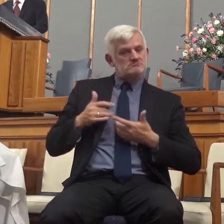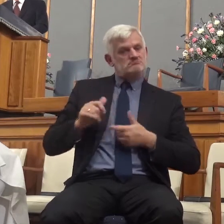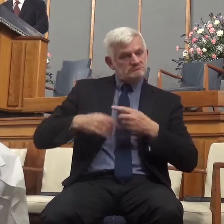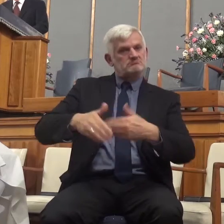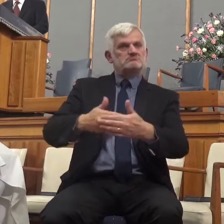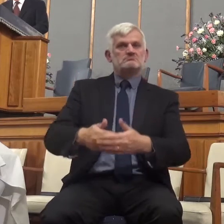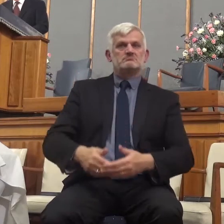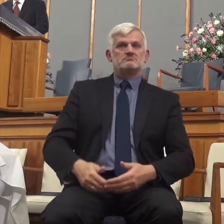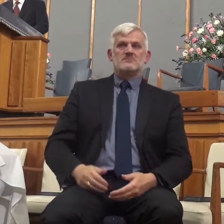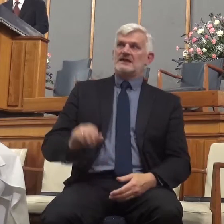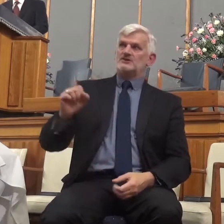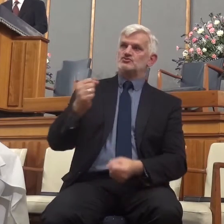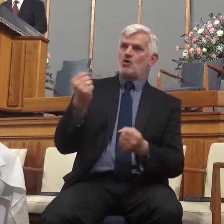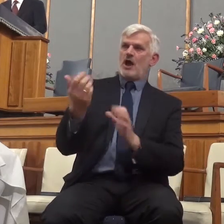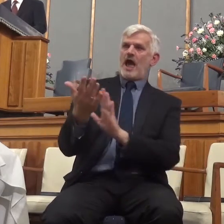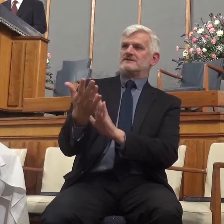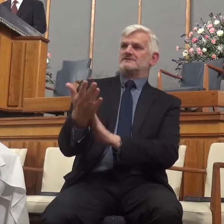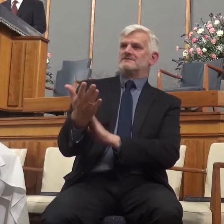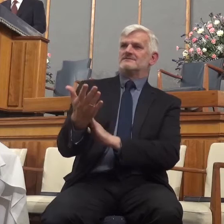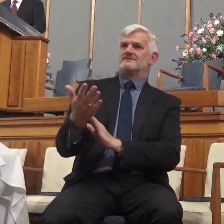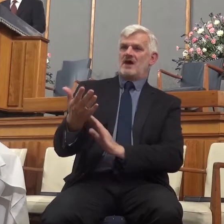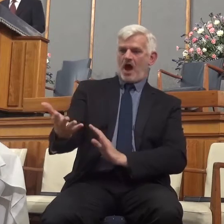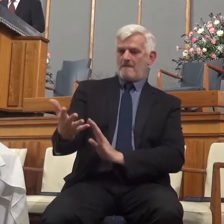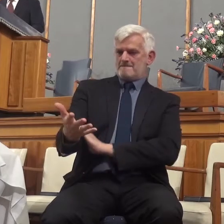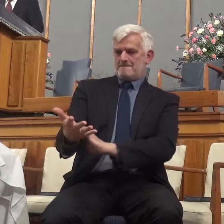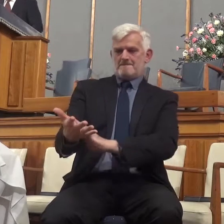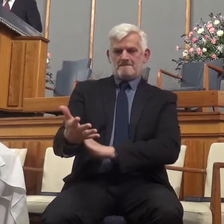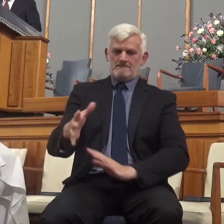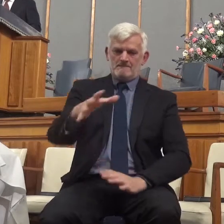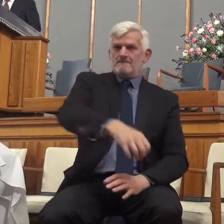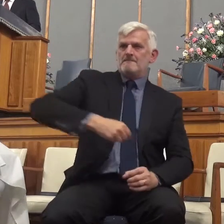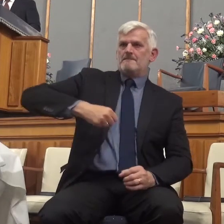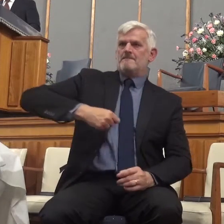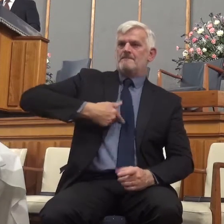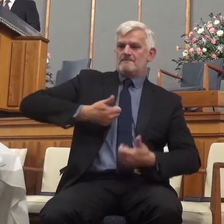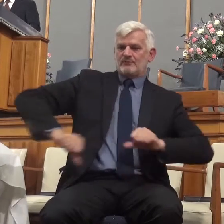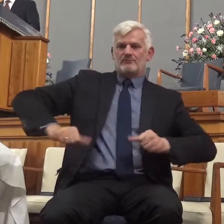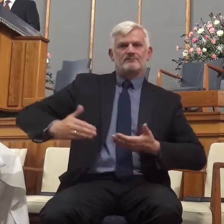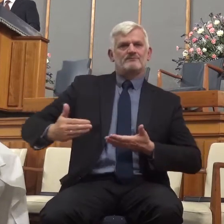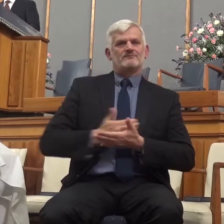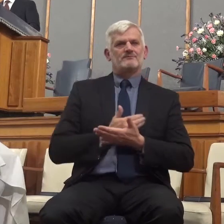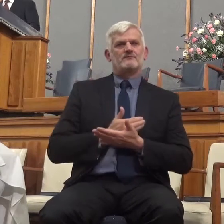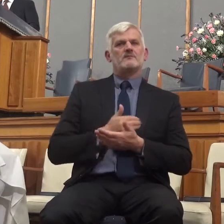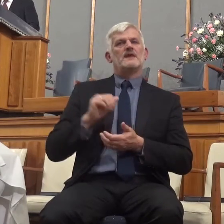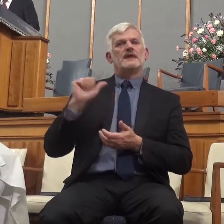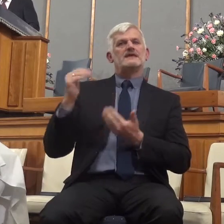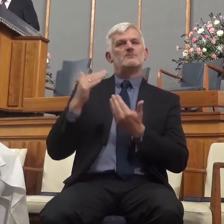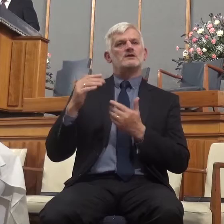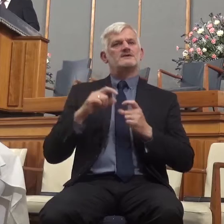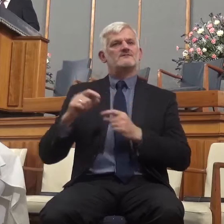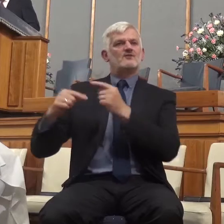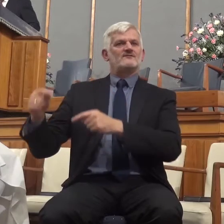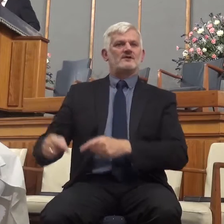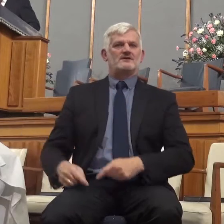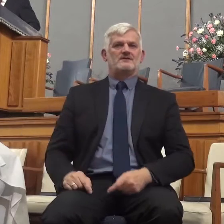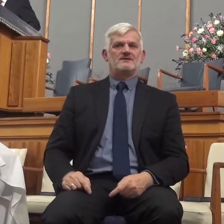with a strong hand and with a stretched out arm, for his mercy endureth forever. You come to him,